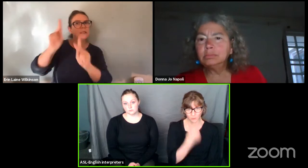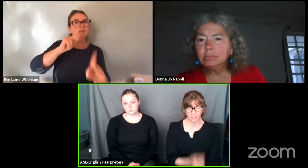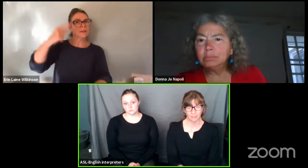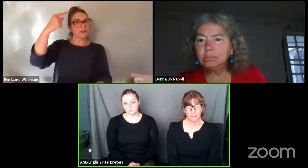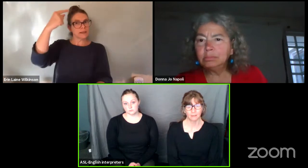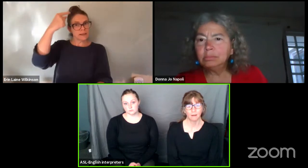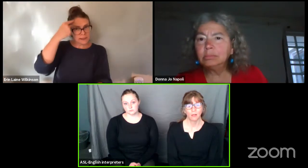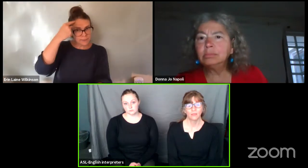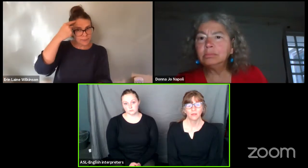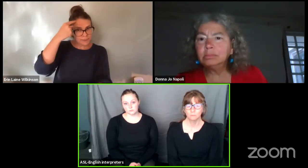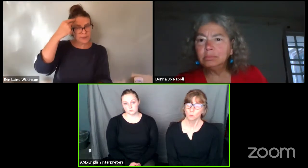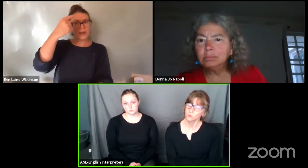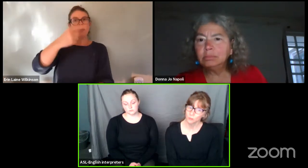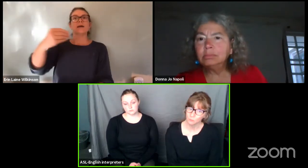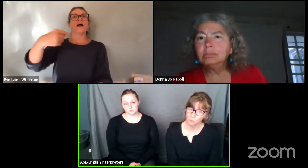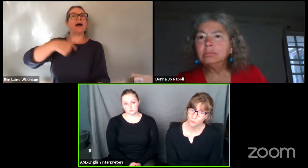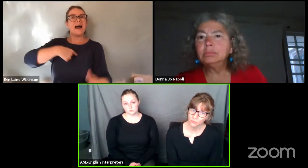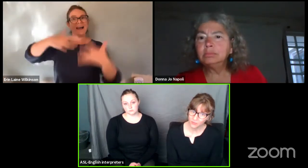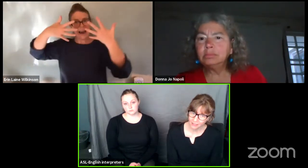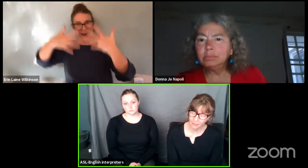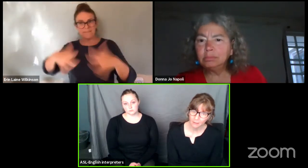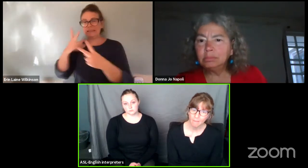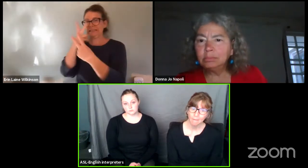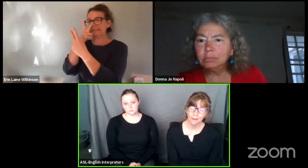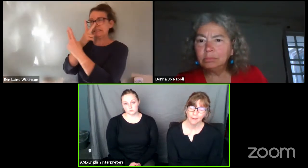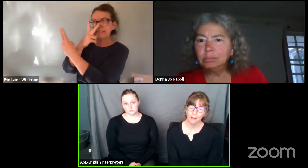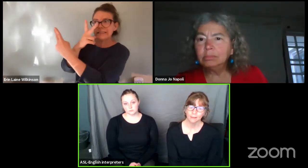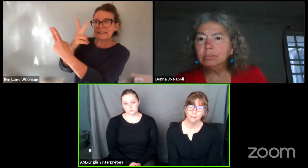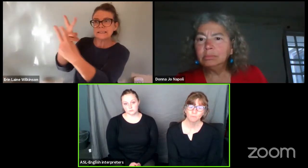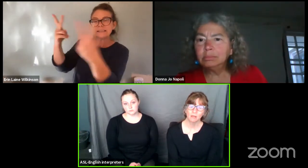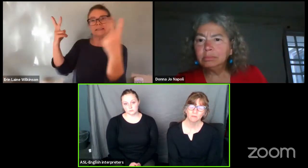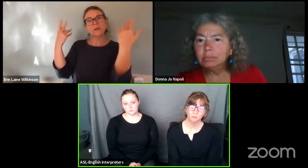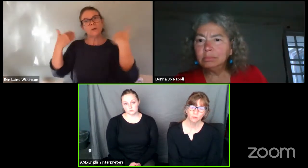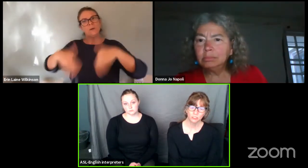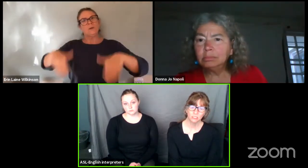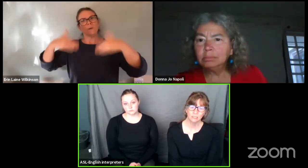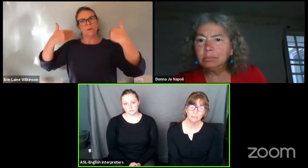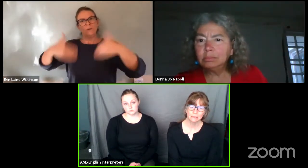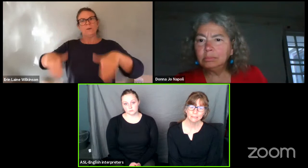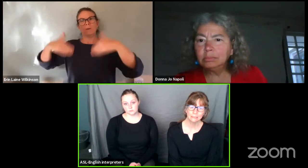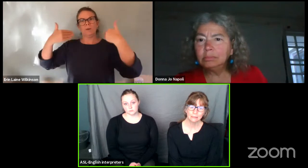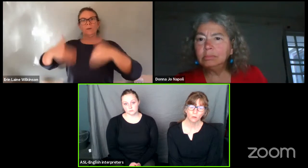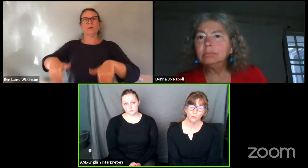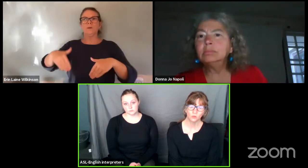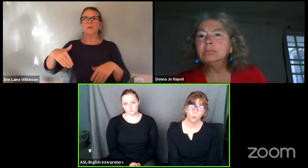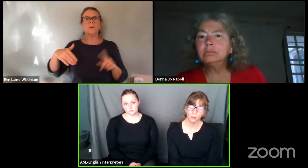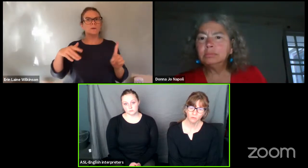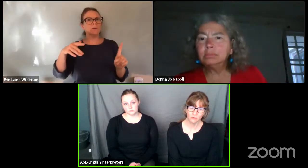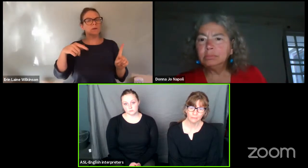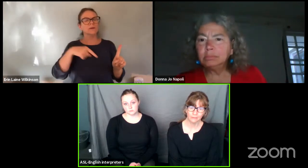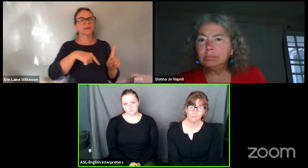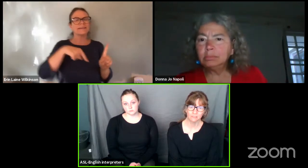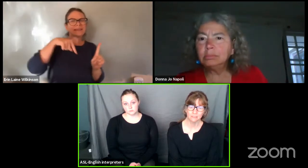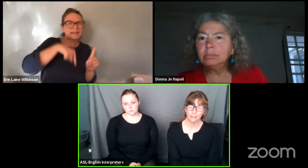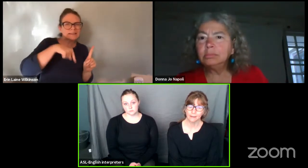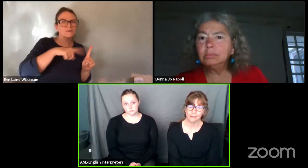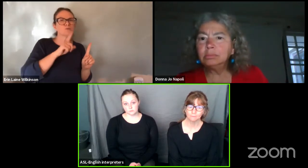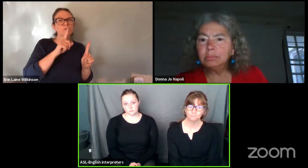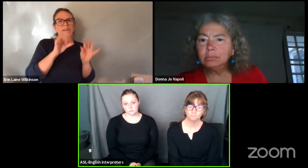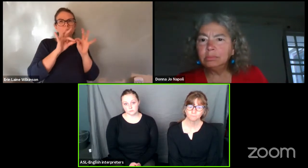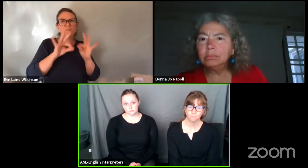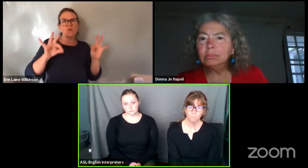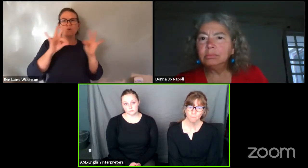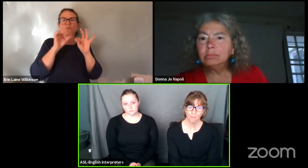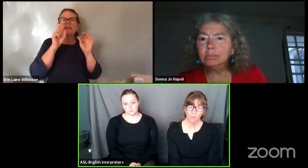more complicated than most people think. And I've unfortunately seen all too often, I would have to